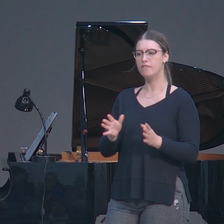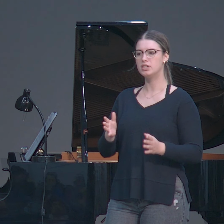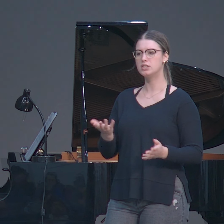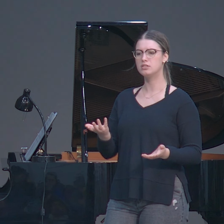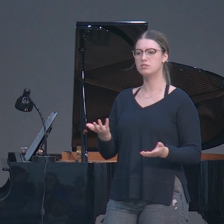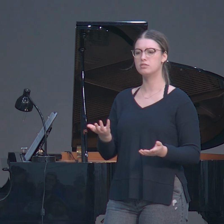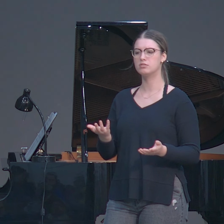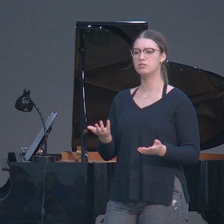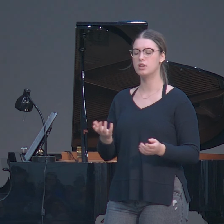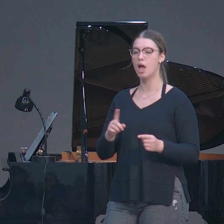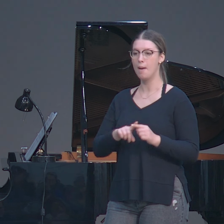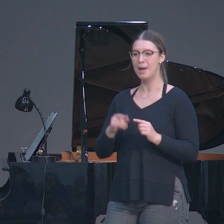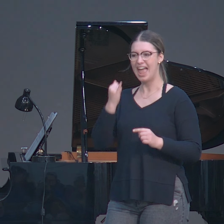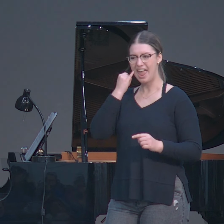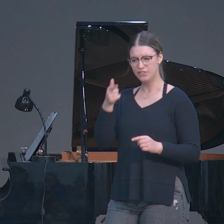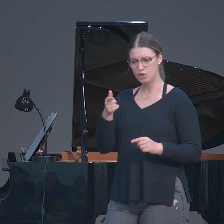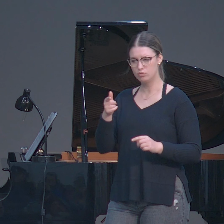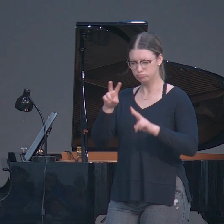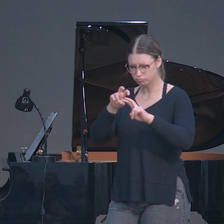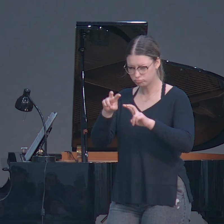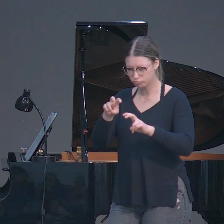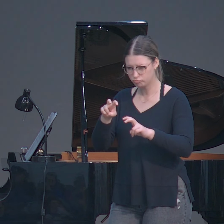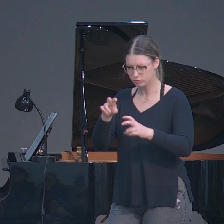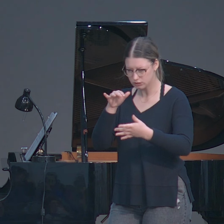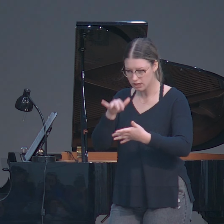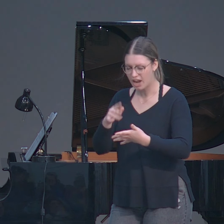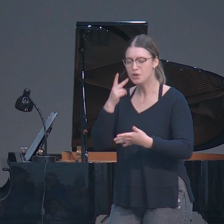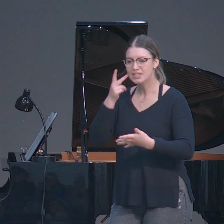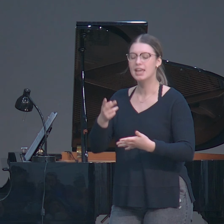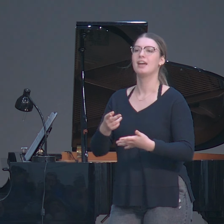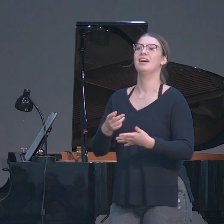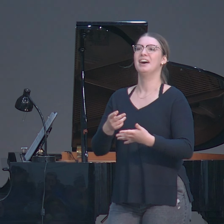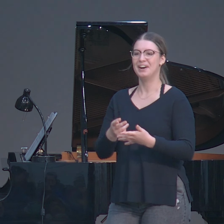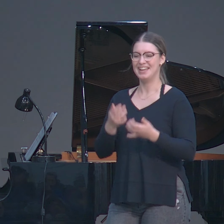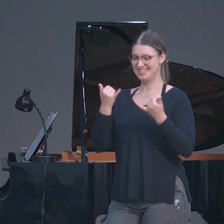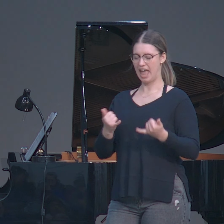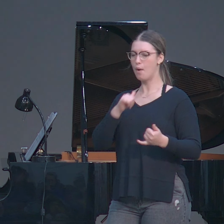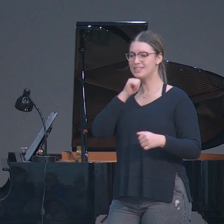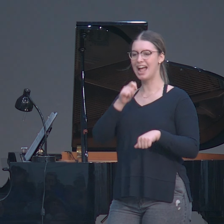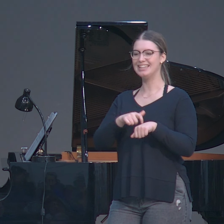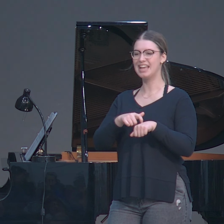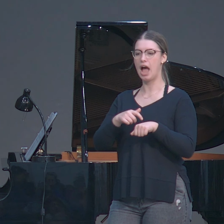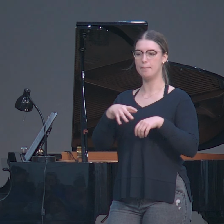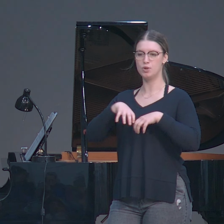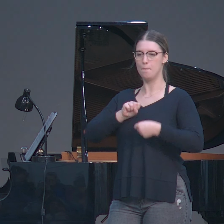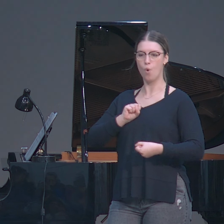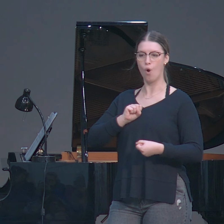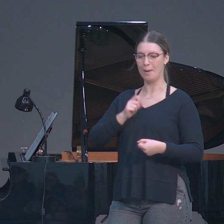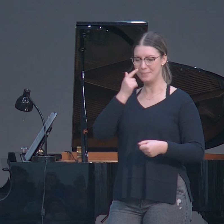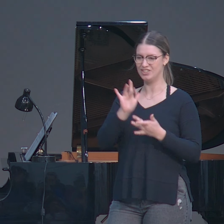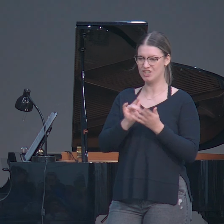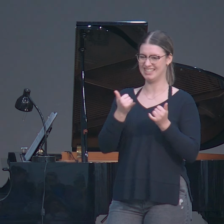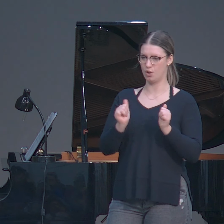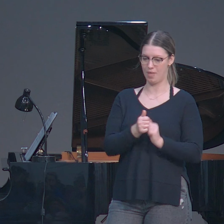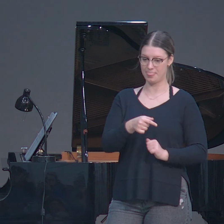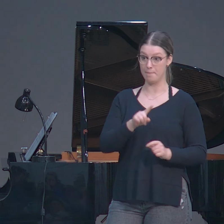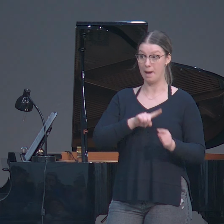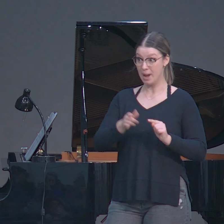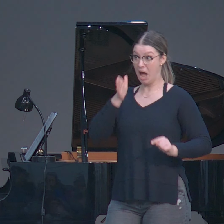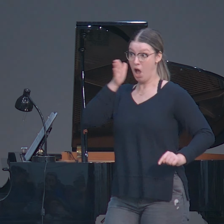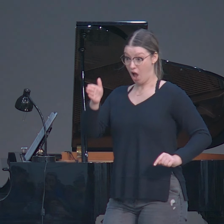drill down into the details, you can see that now is not a time to mourn, but there will be a time when I'm